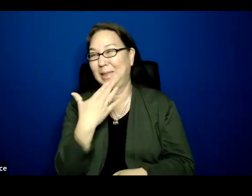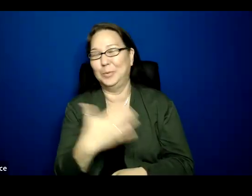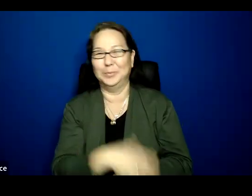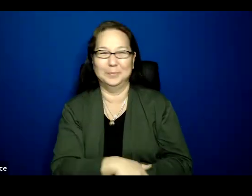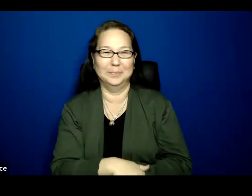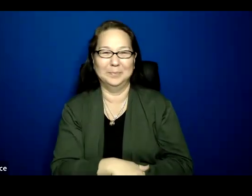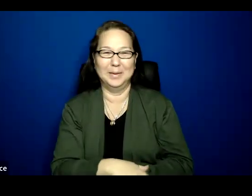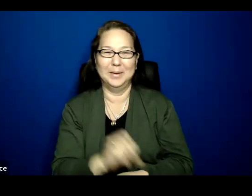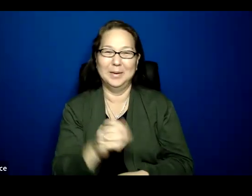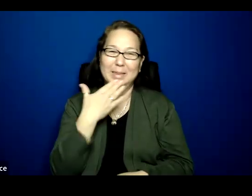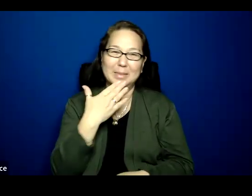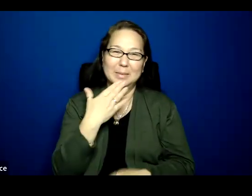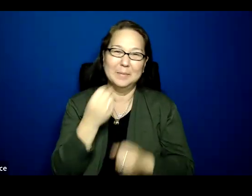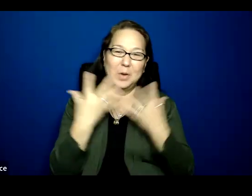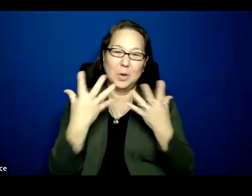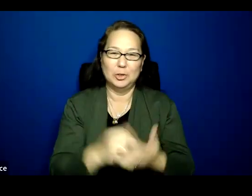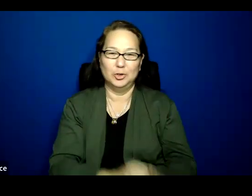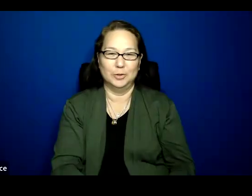Thank you very much.